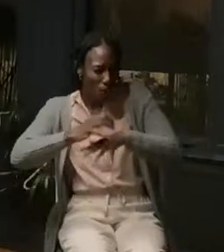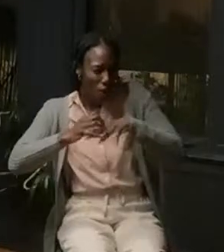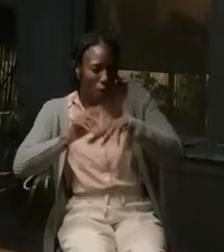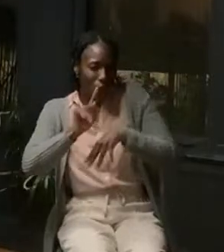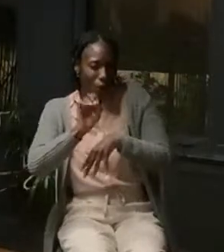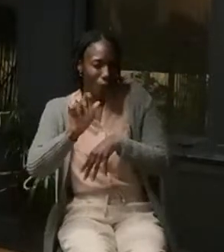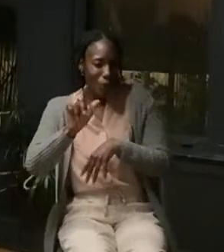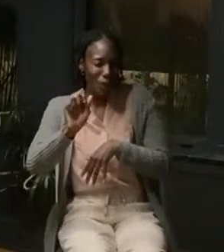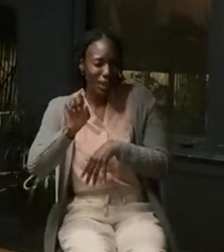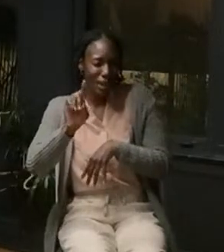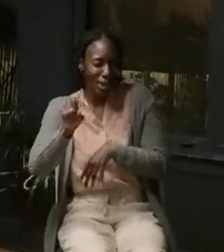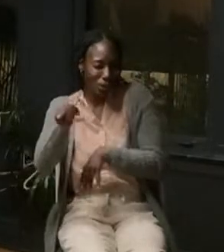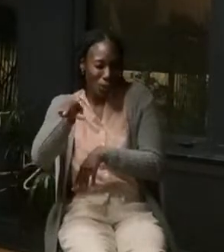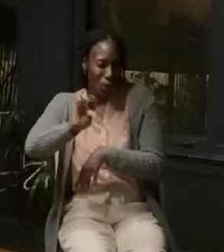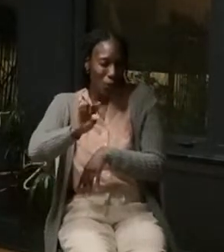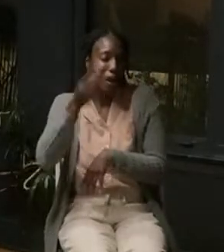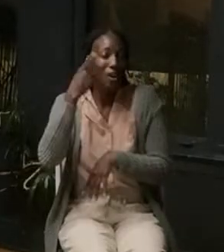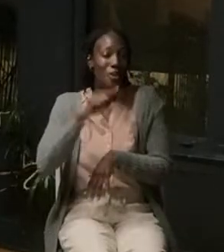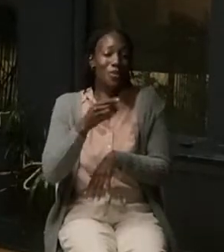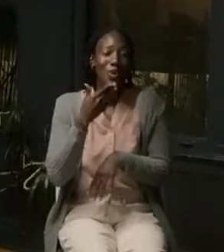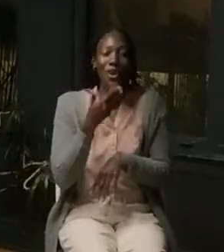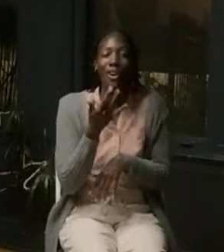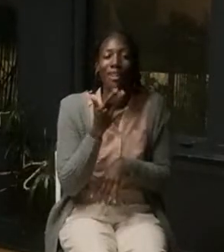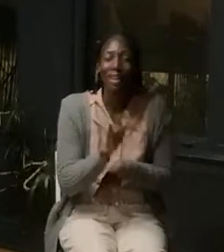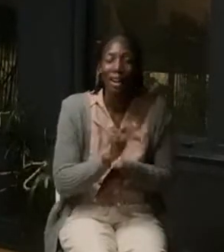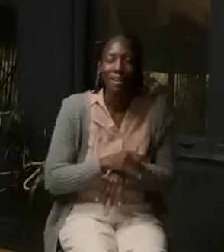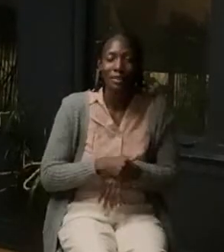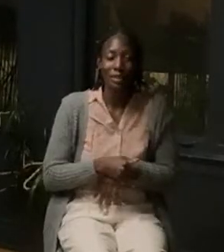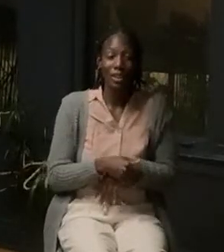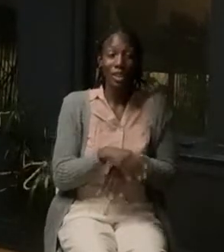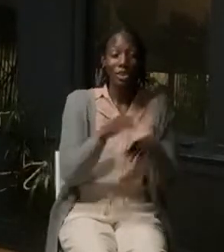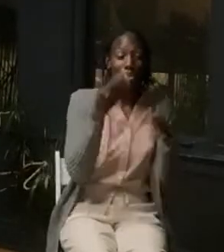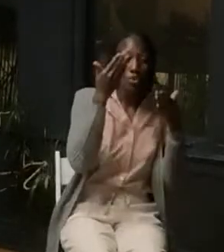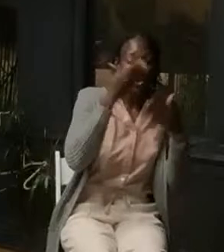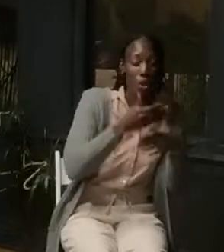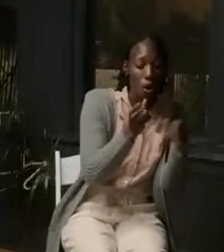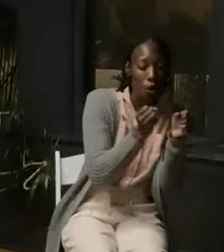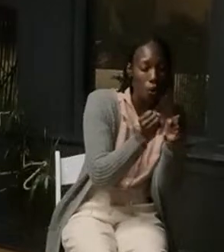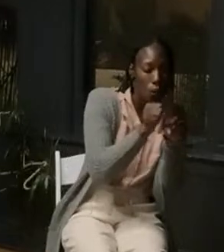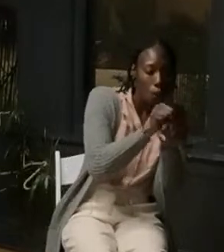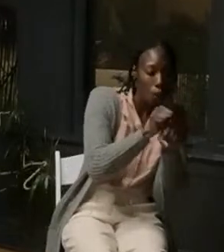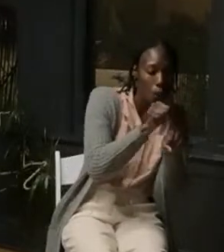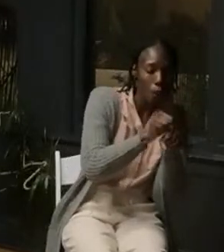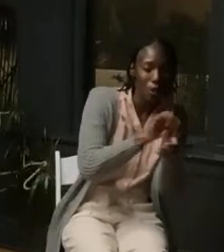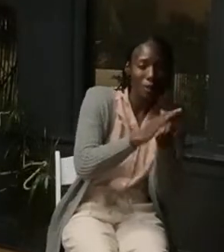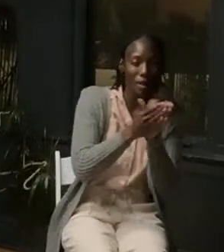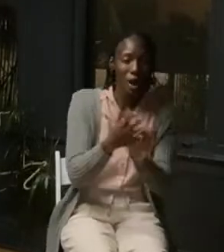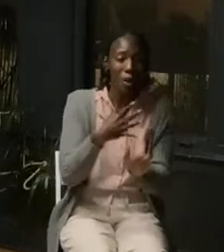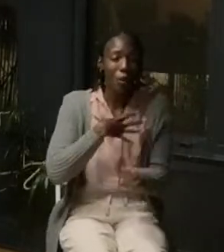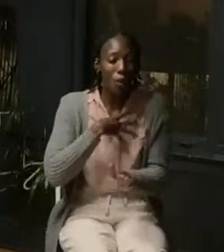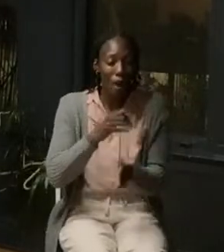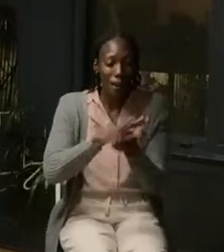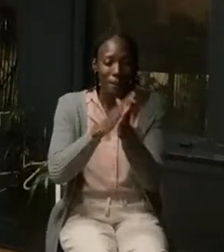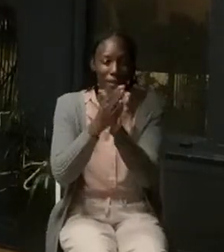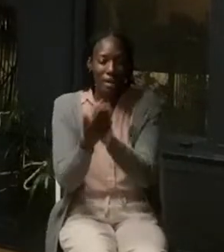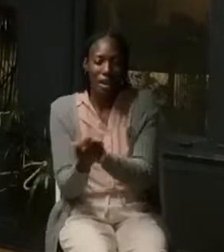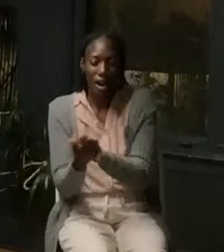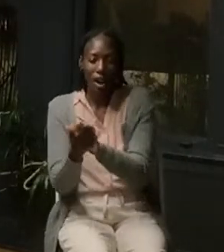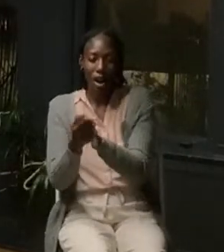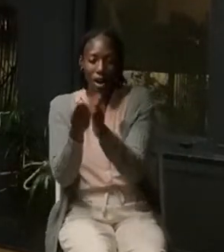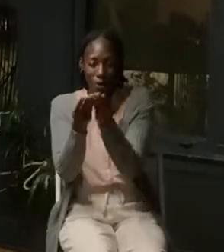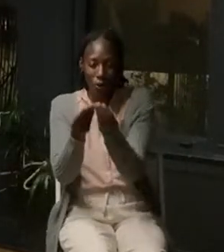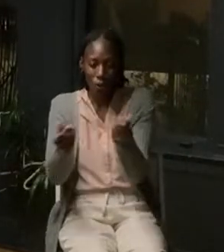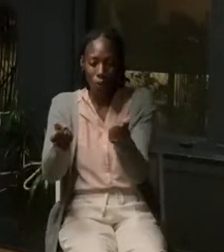good luck. That dark coal gone white coal, gone bone dust, gone eternal flame flickering in